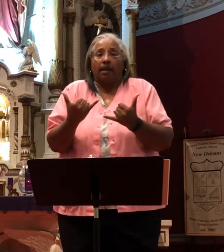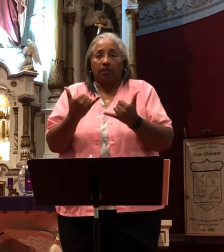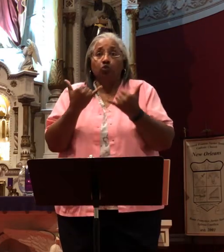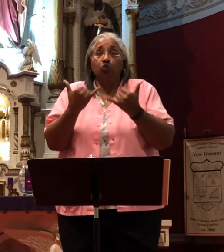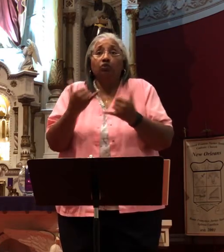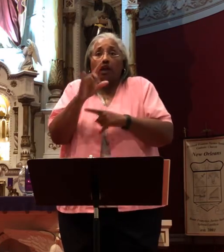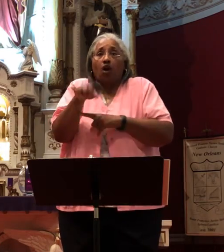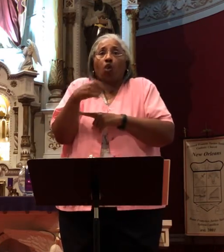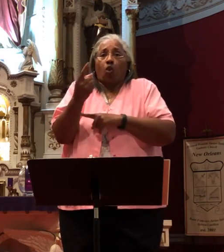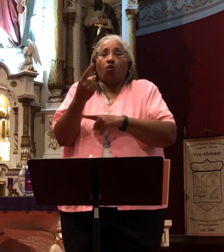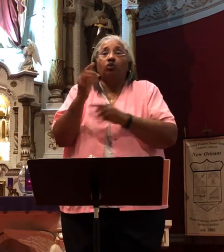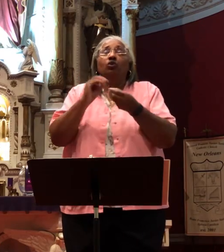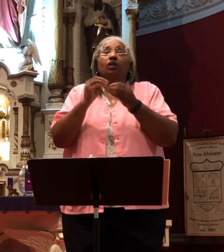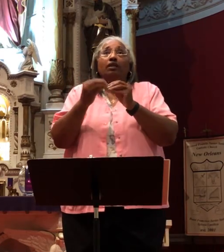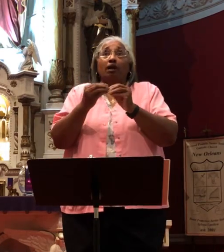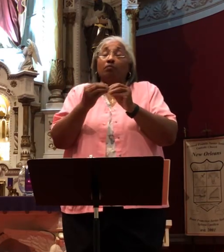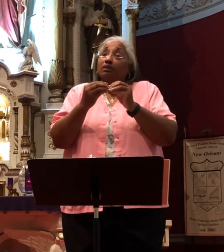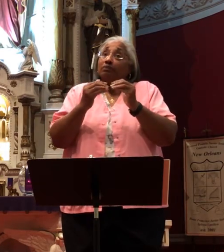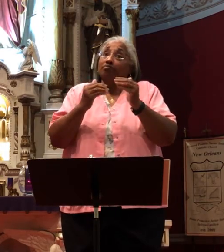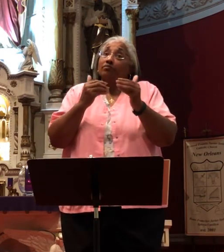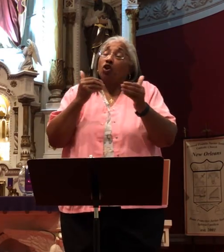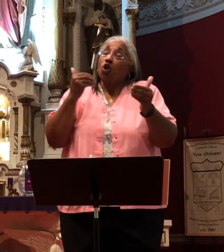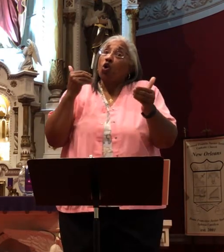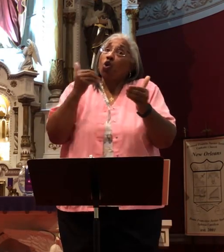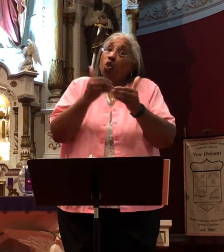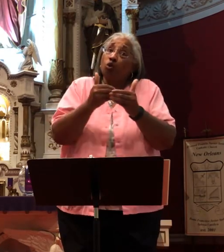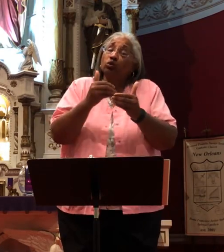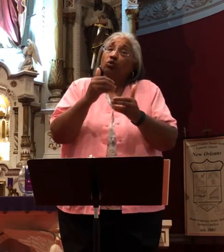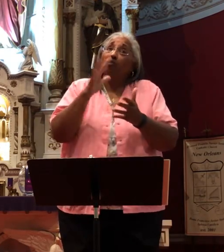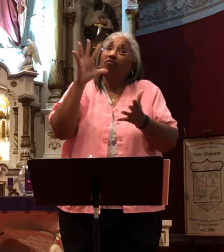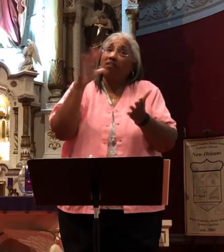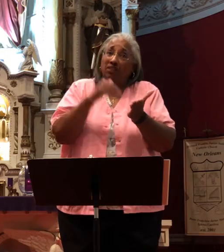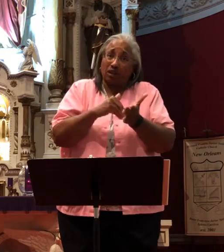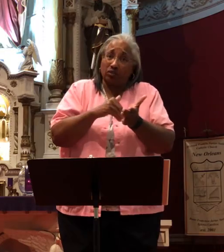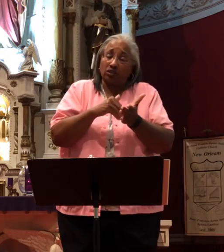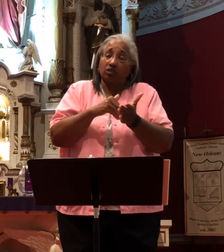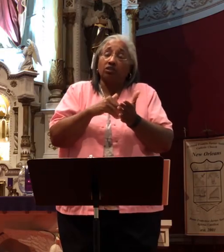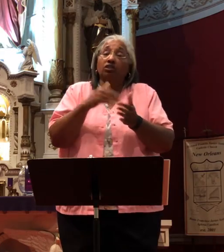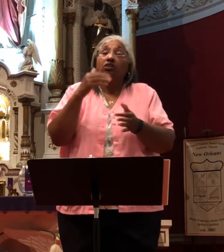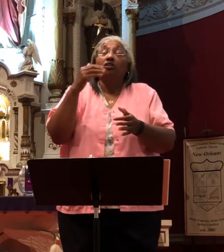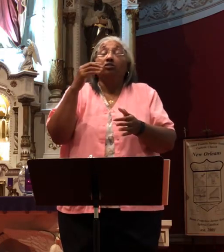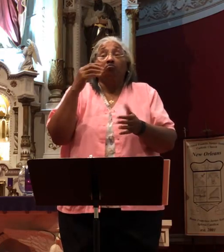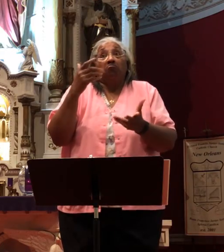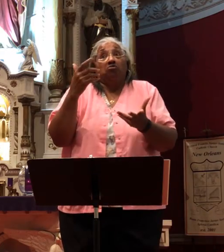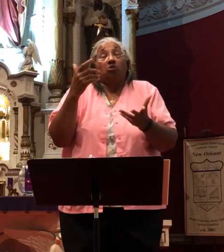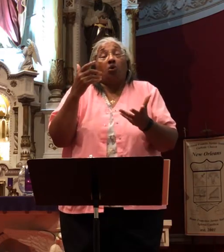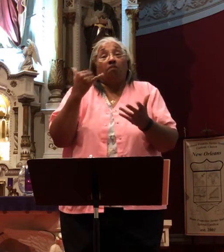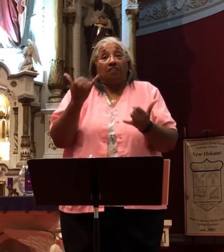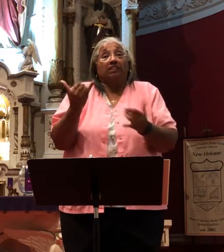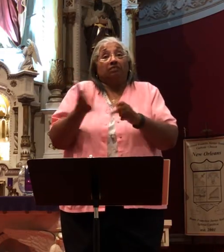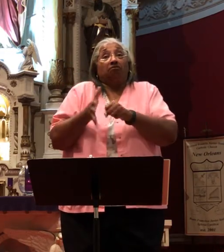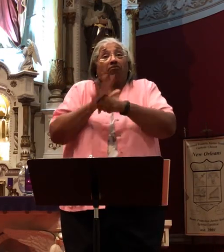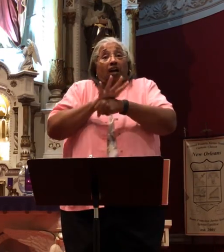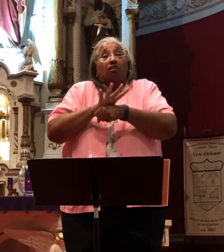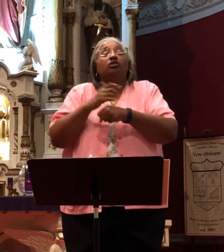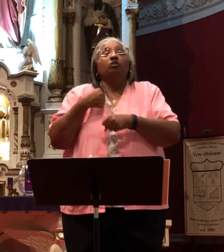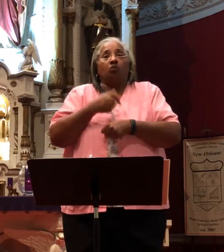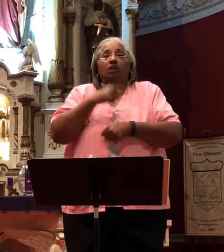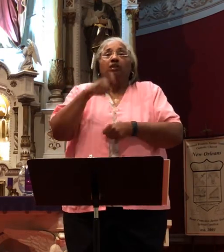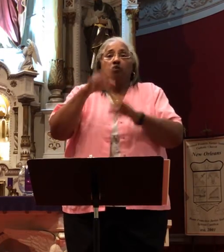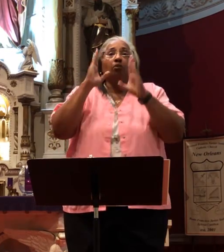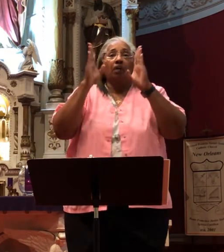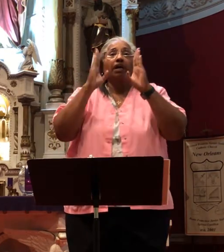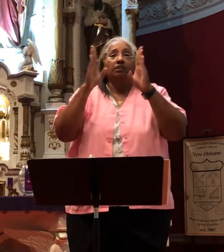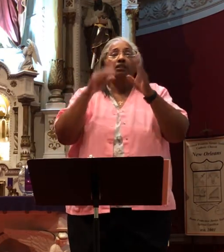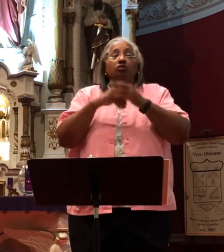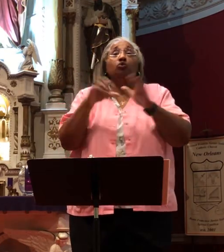is approaching 5,000 deaths from the virus. So it's something to be taken seriously, and at the same time to do the right things, as